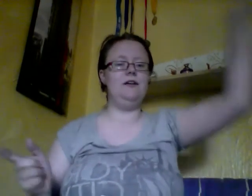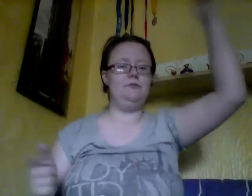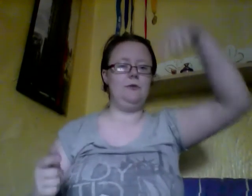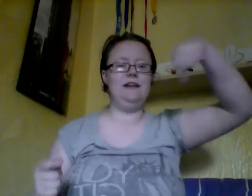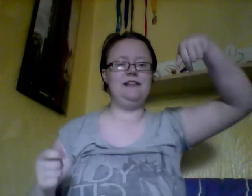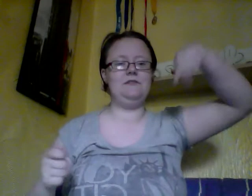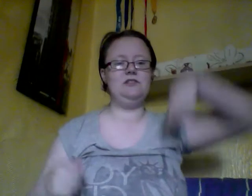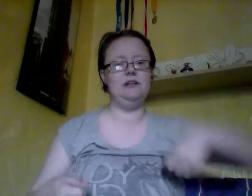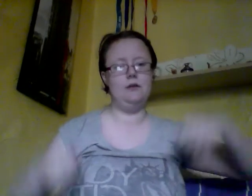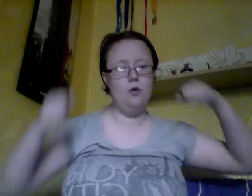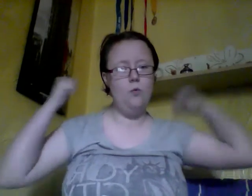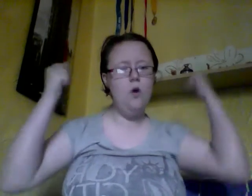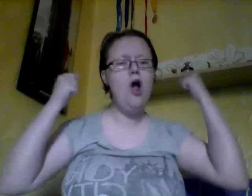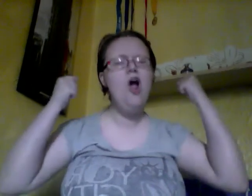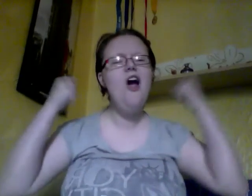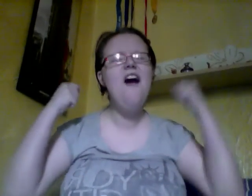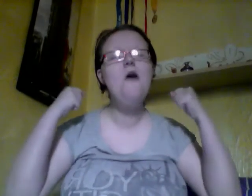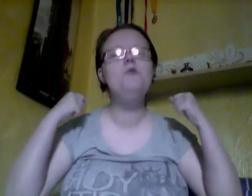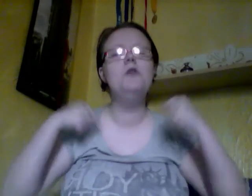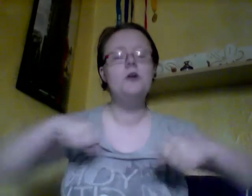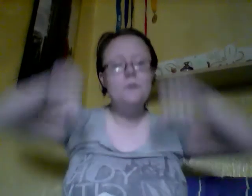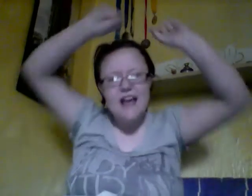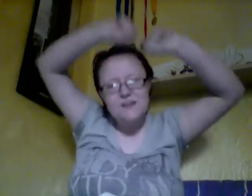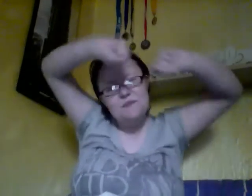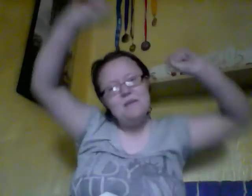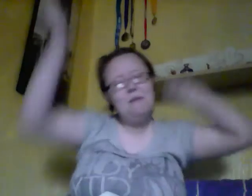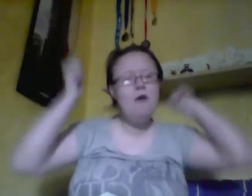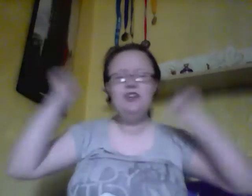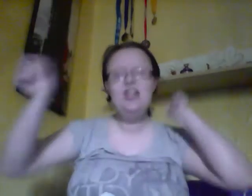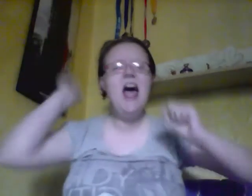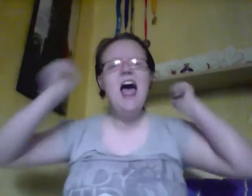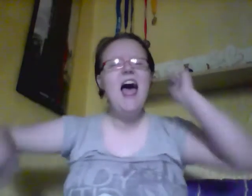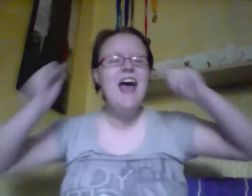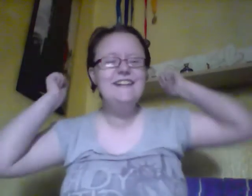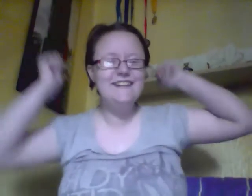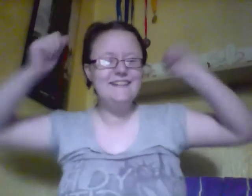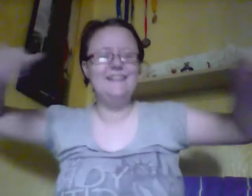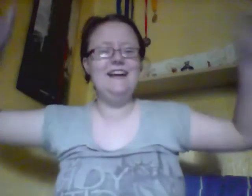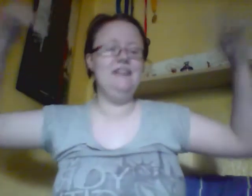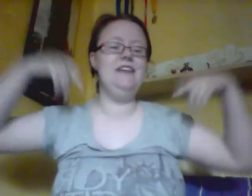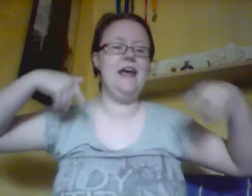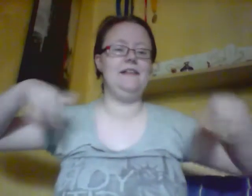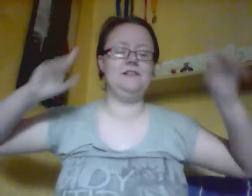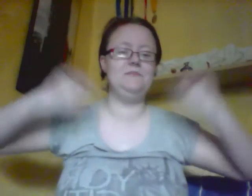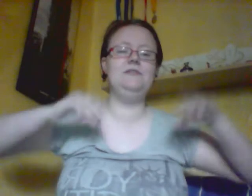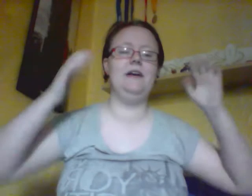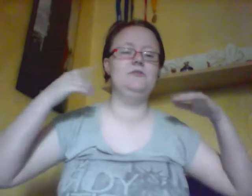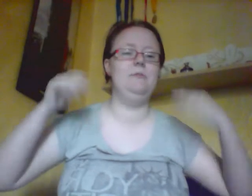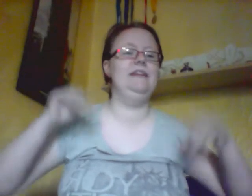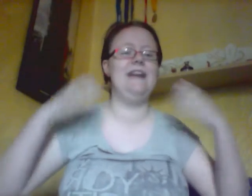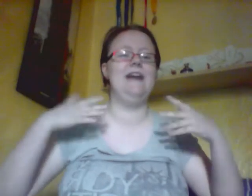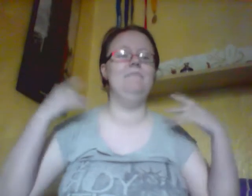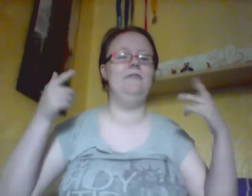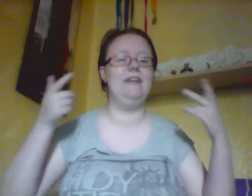of 2017. Woohoo! We get to meet Baby Watson! And yes, this is me trying to remain calm while